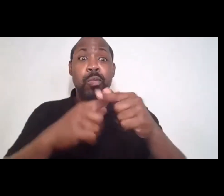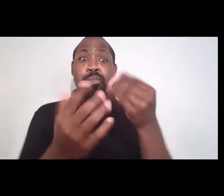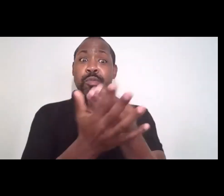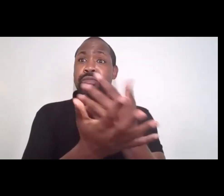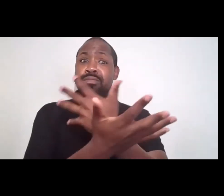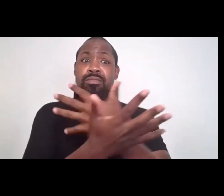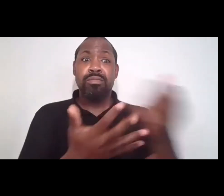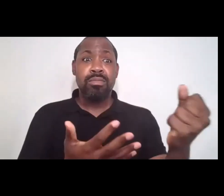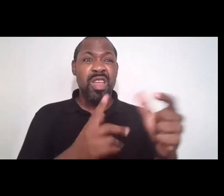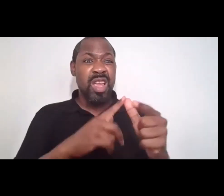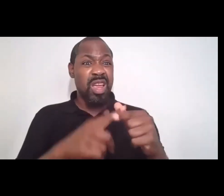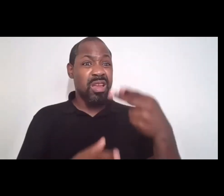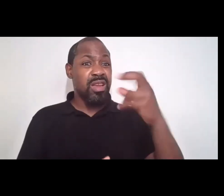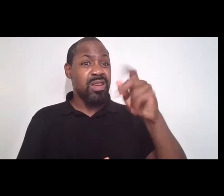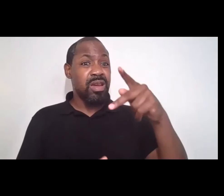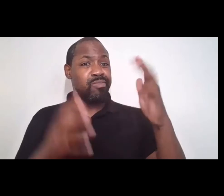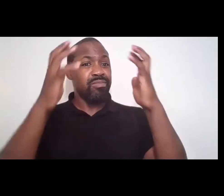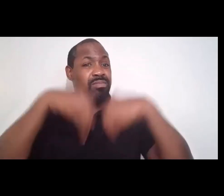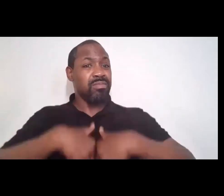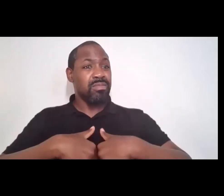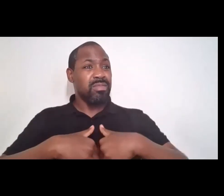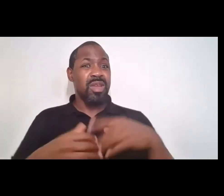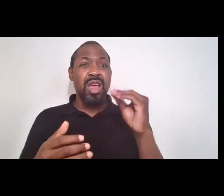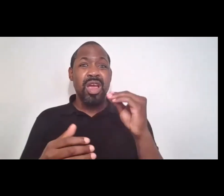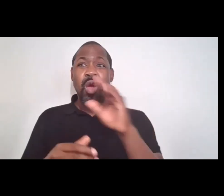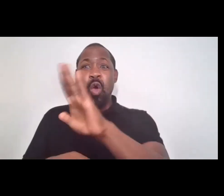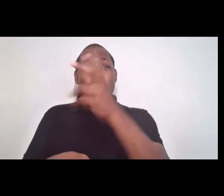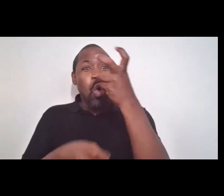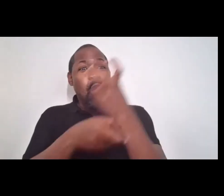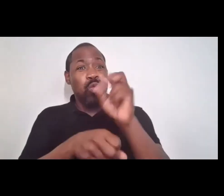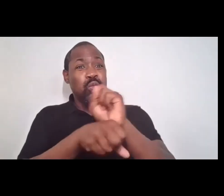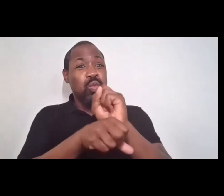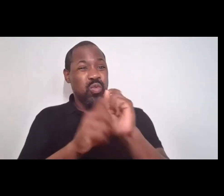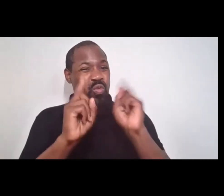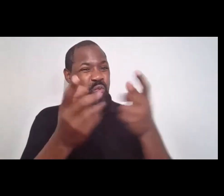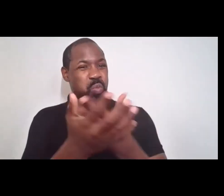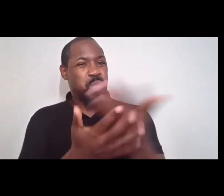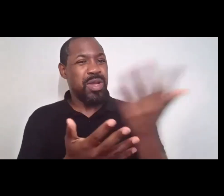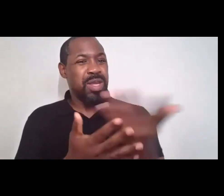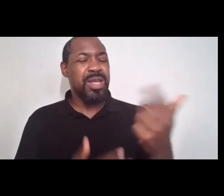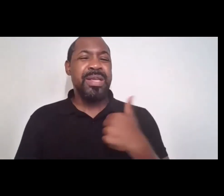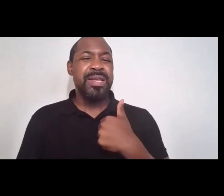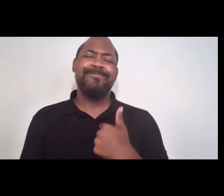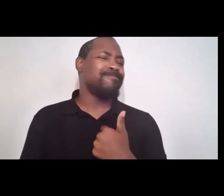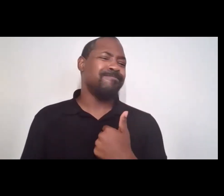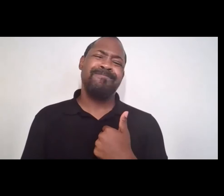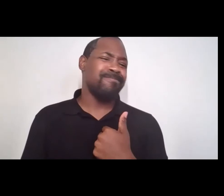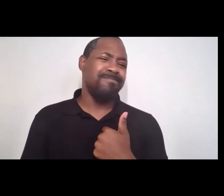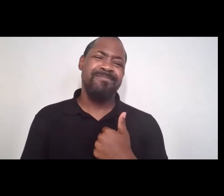working tremendously hard. And I'm sad to say if that money runs out, then the program will then fold